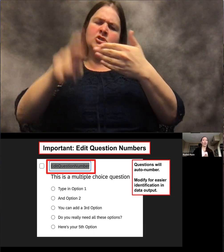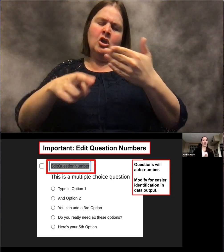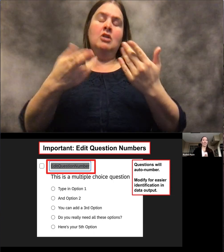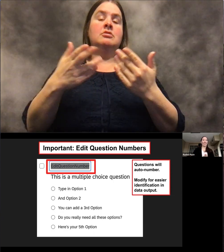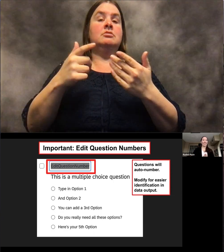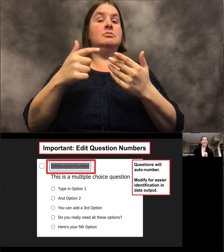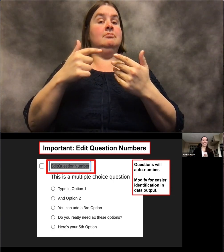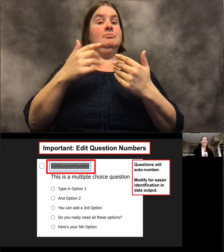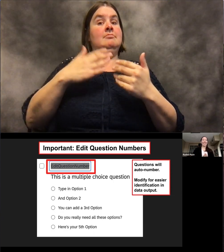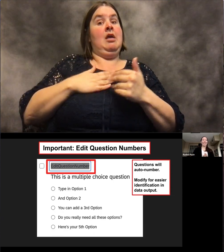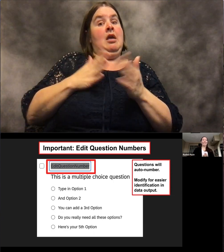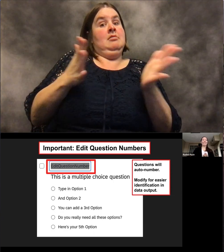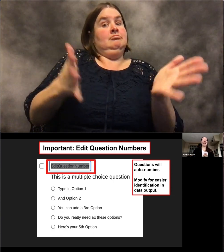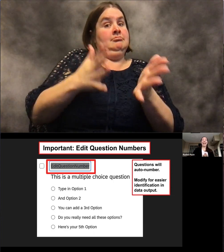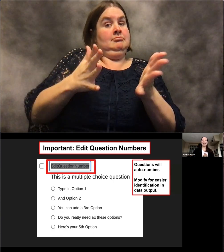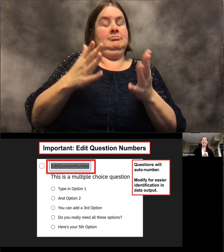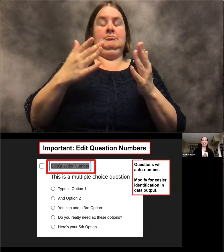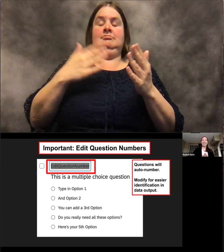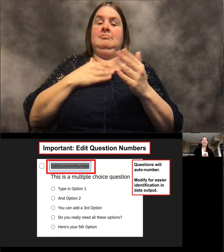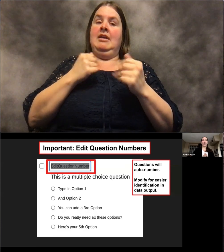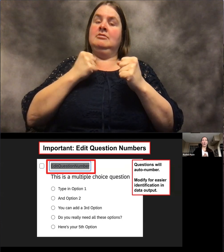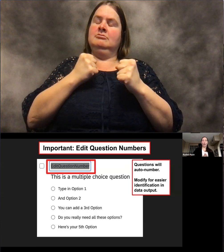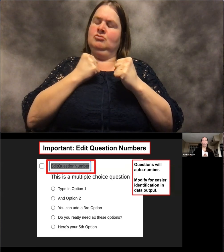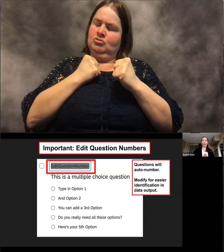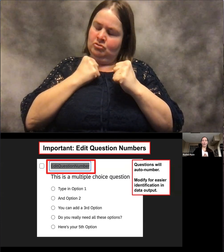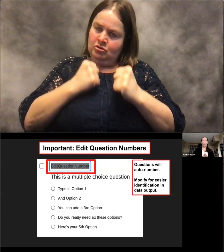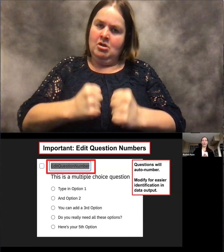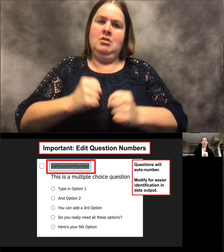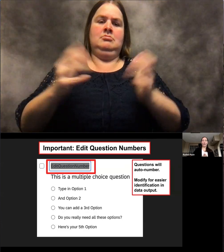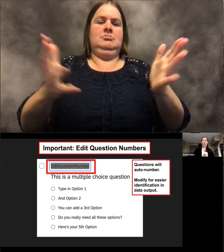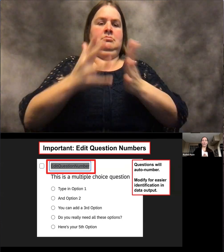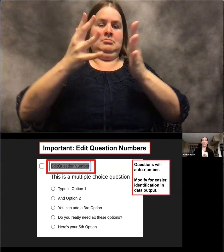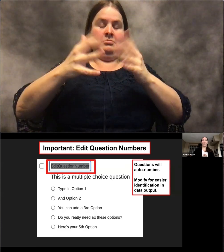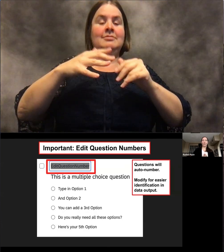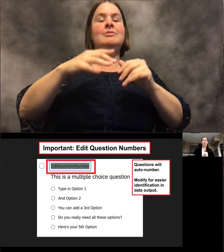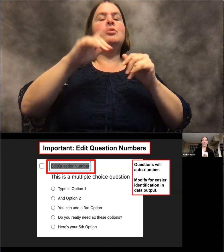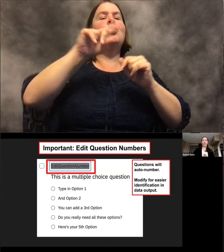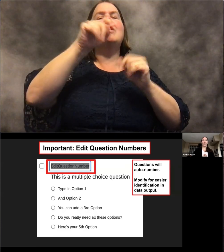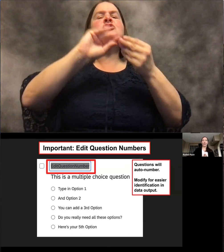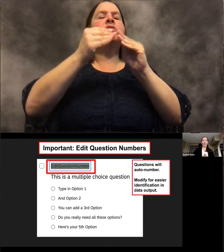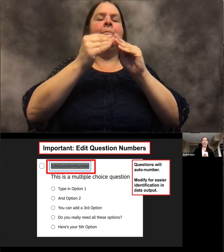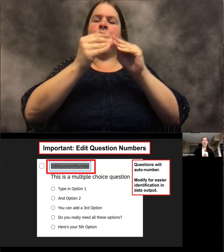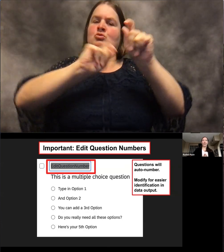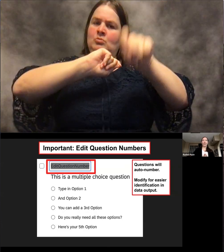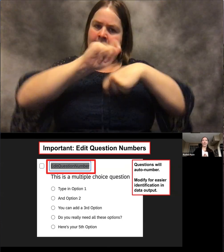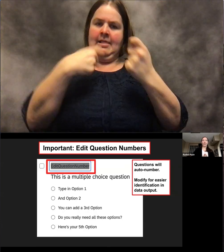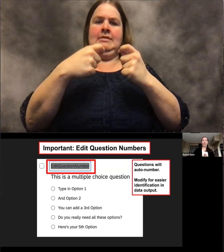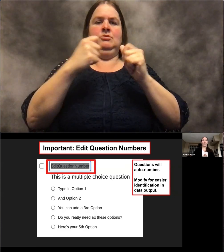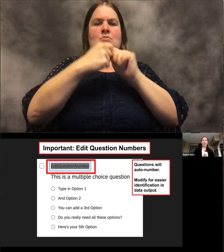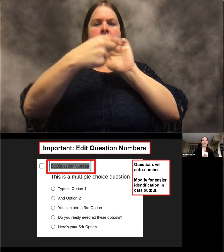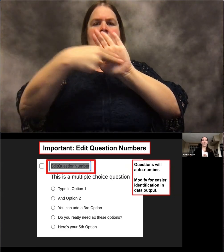encourage you to edit your question numbers.